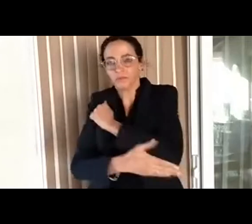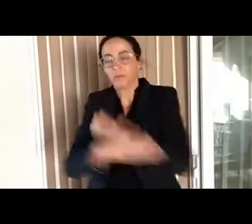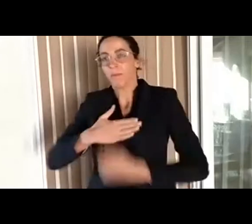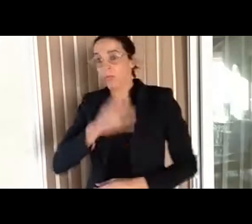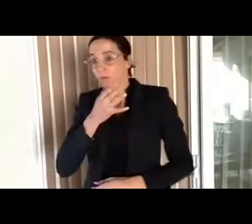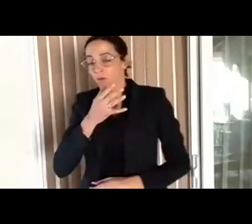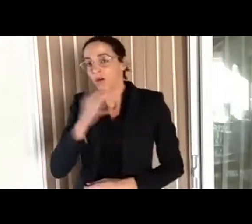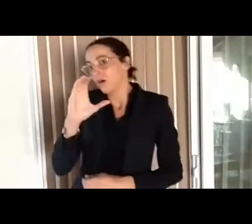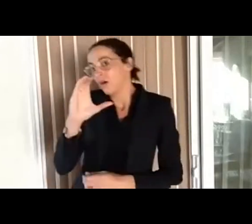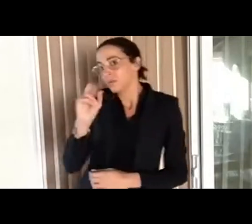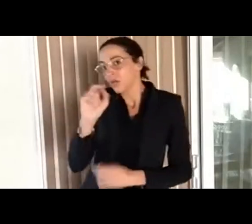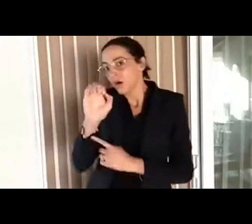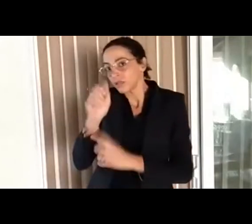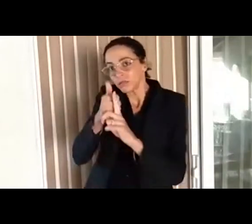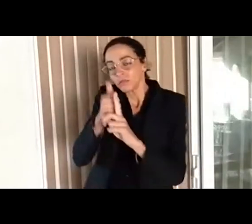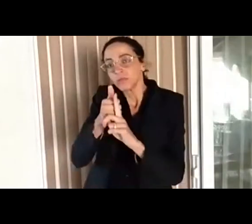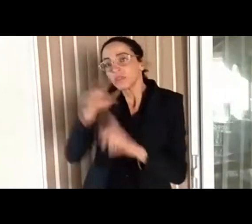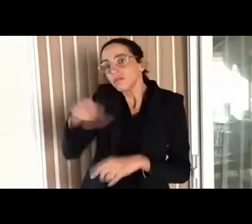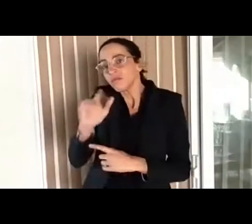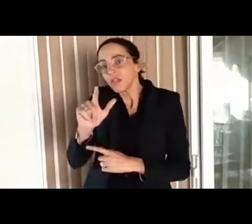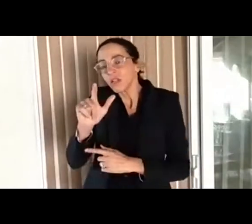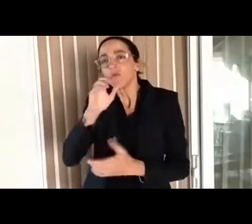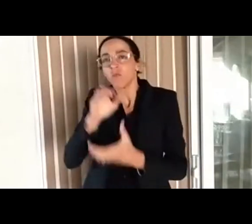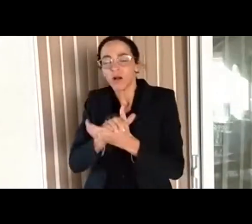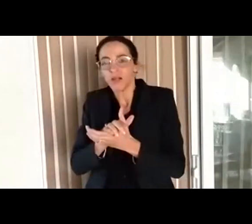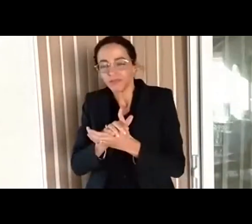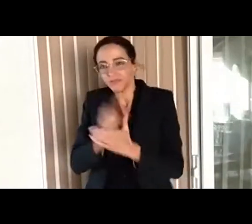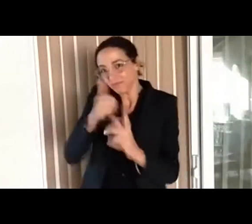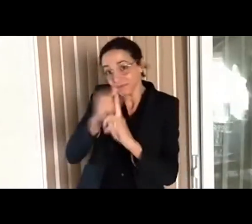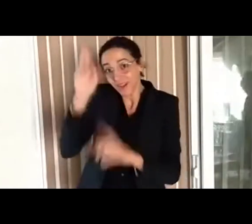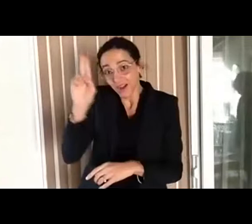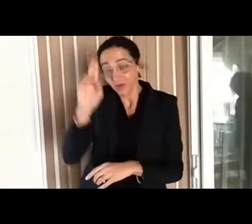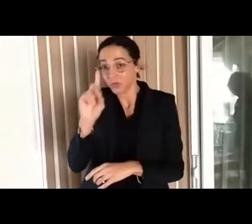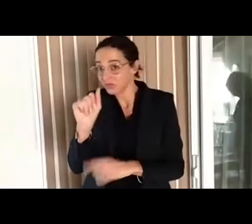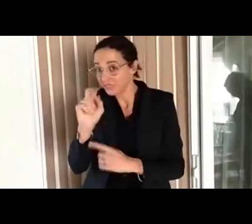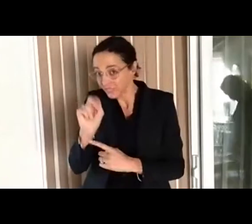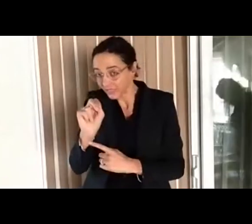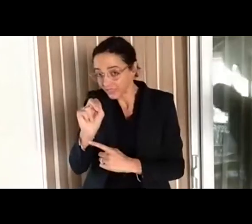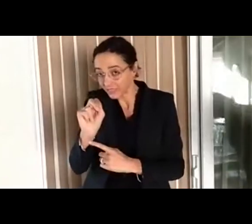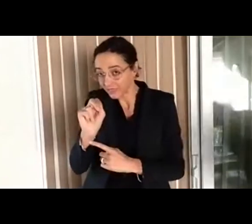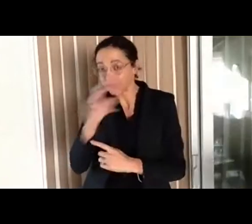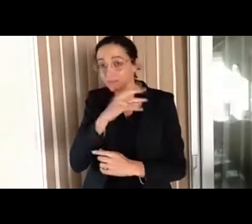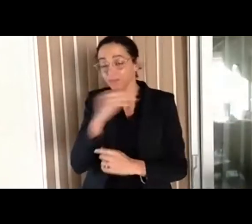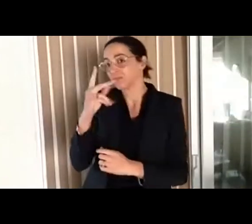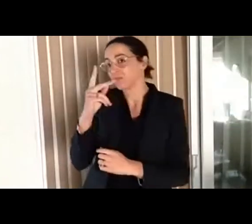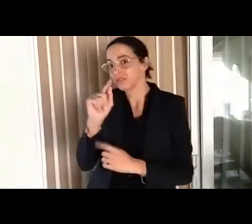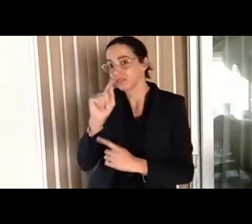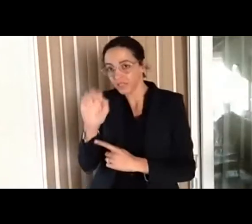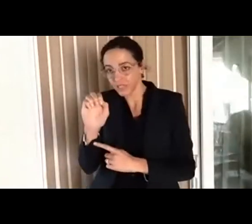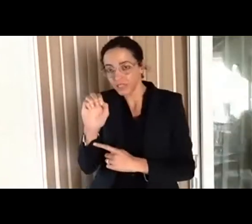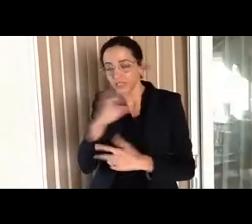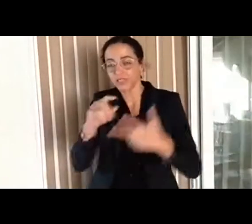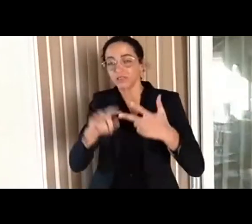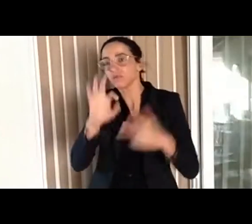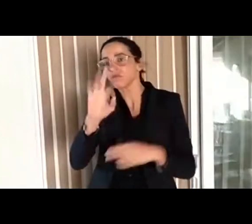wife. Phil's wife, Uncle Dan's, and Kate and Francine. And we're here,